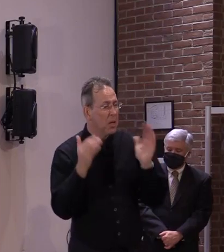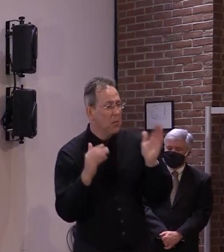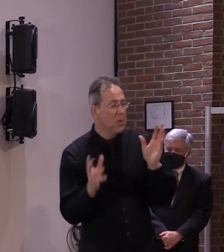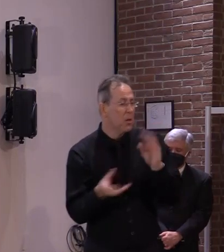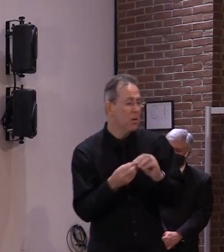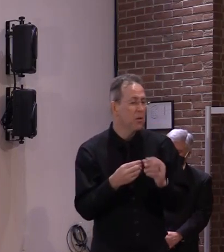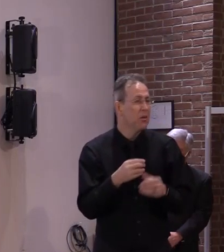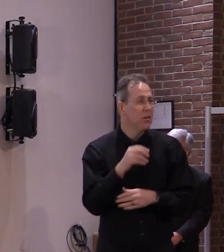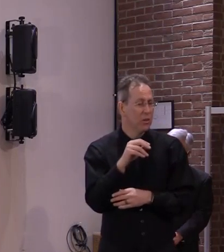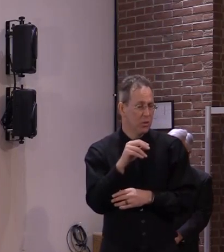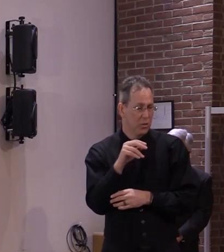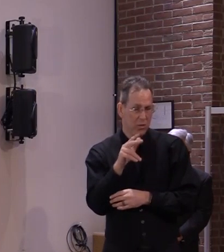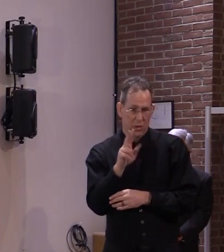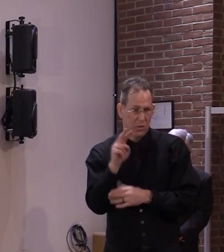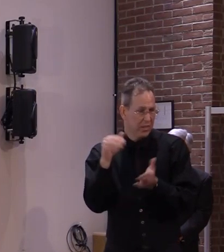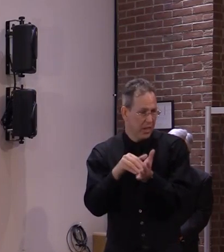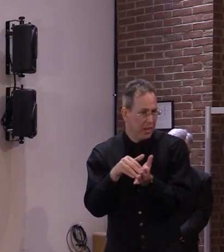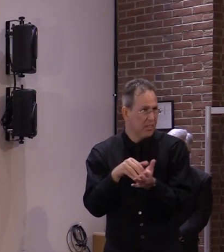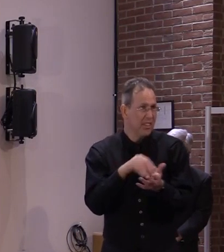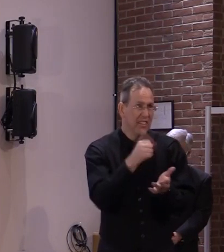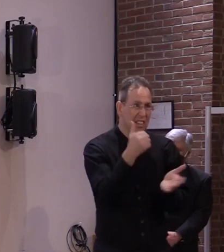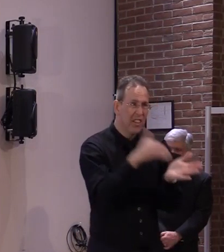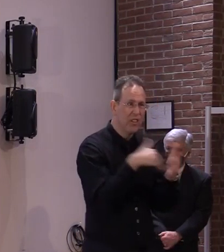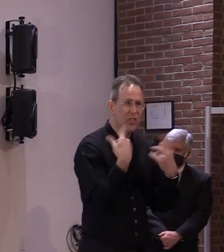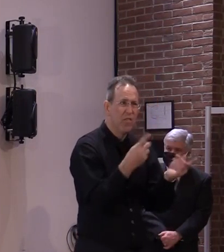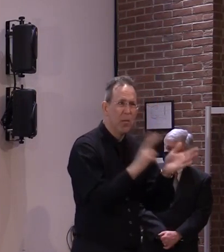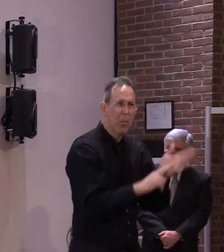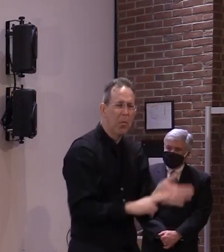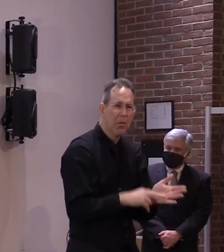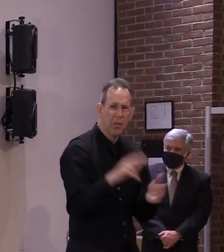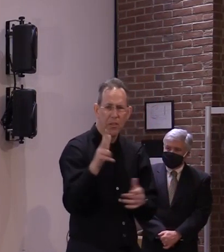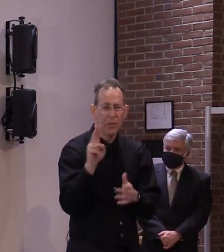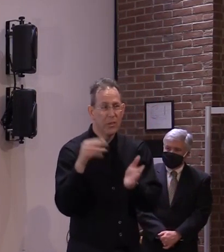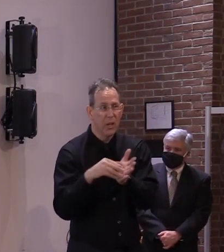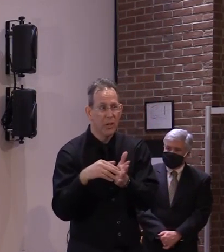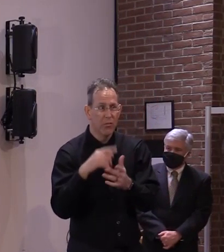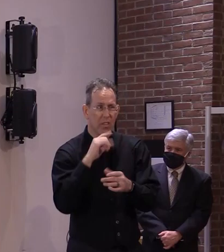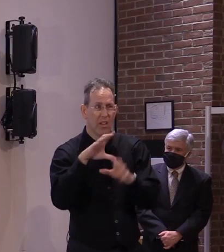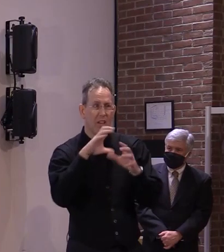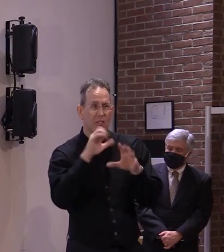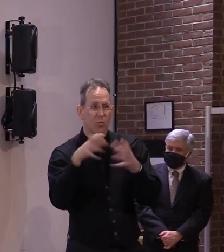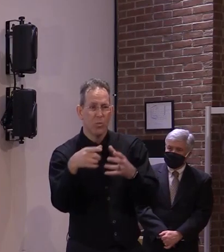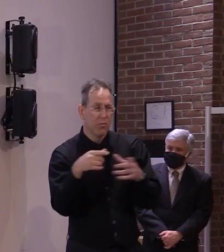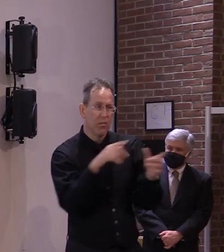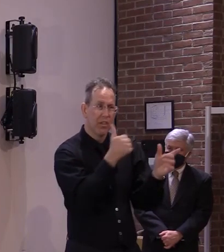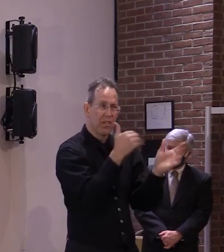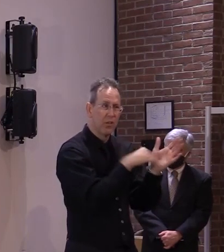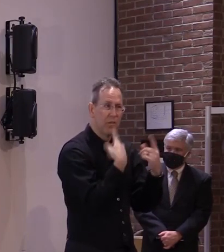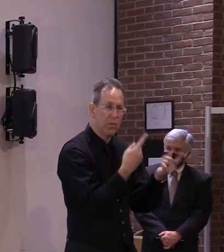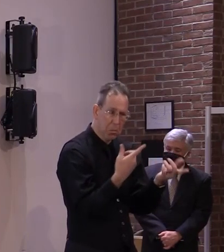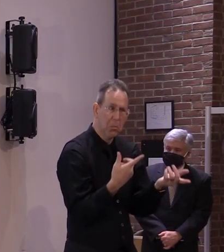failure. I think that, and I know there's some frustration. I know people are waiting. But when this clears